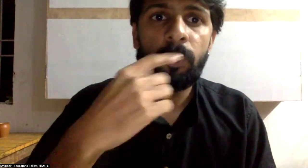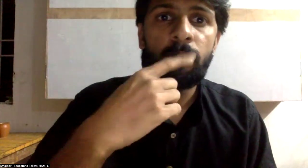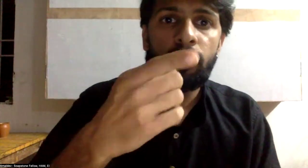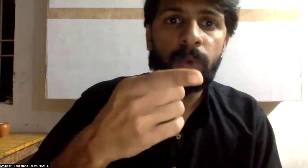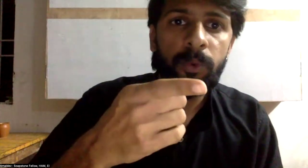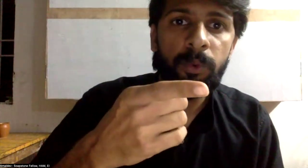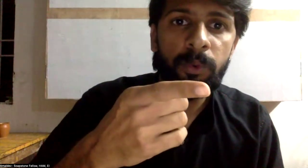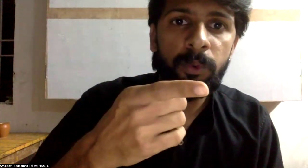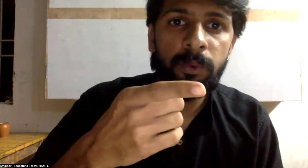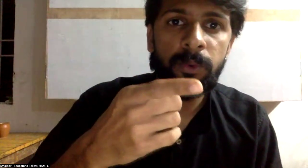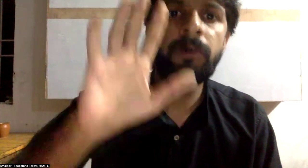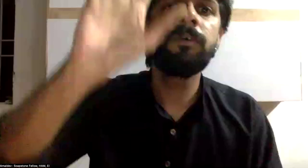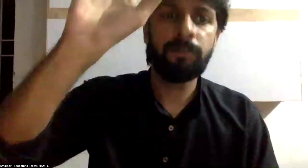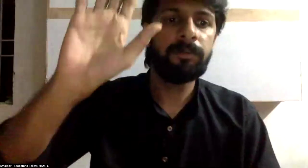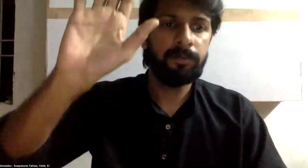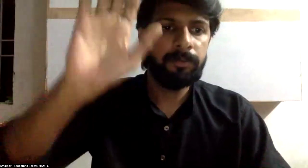Interpreter.